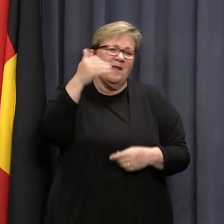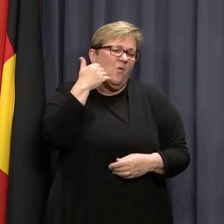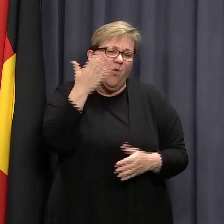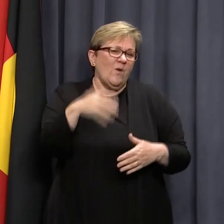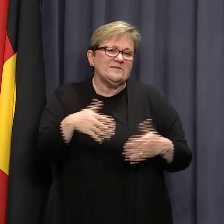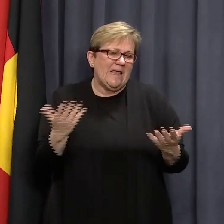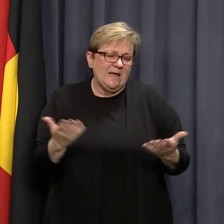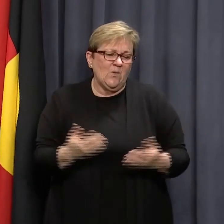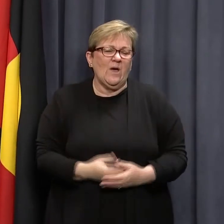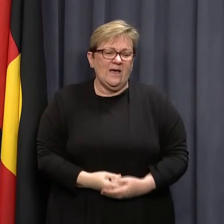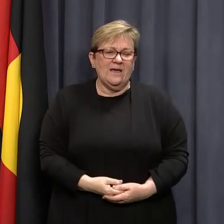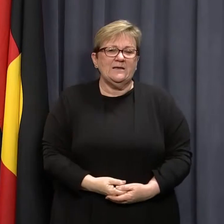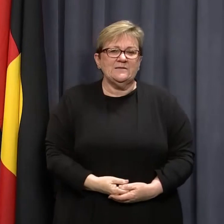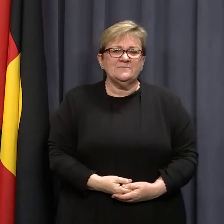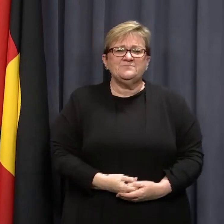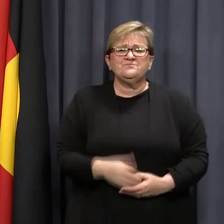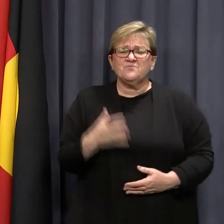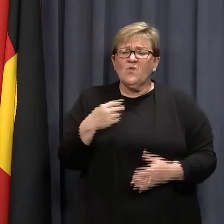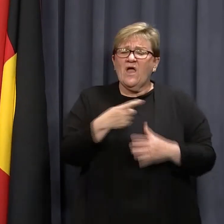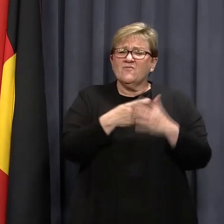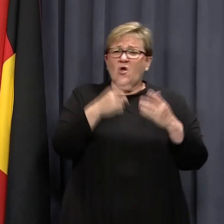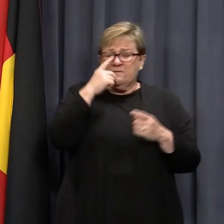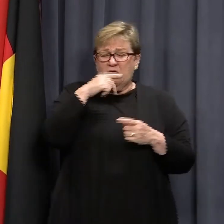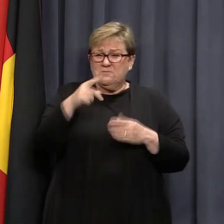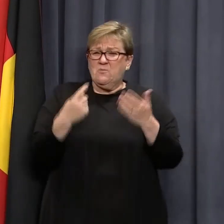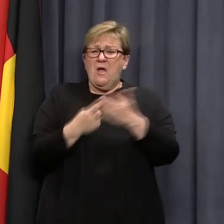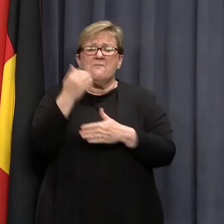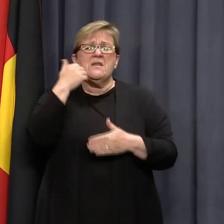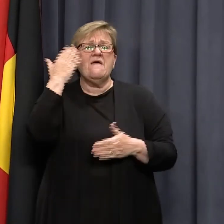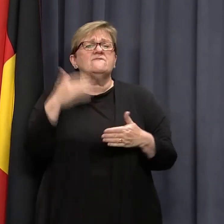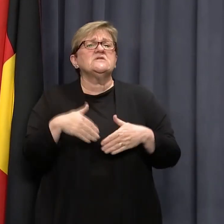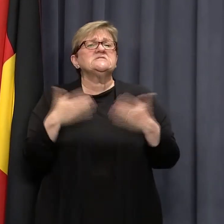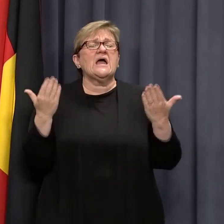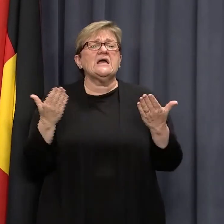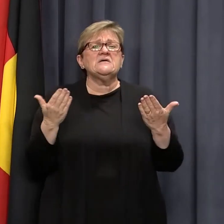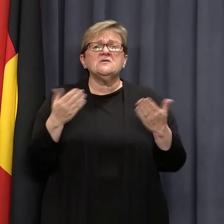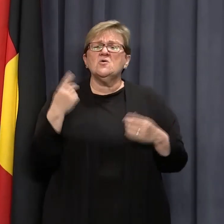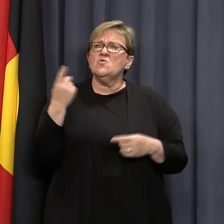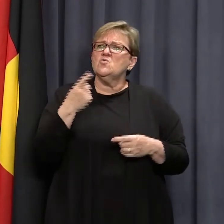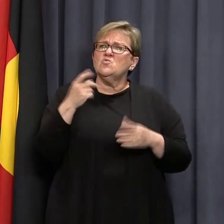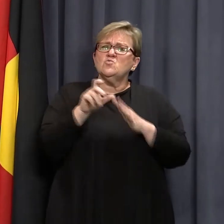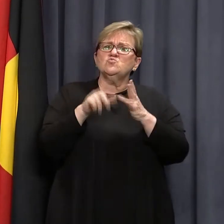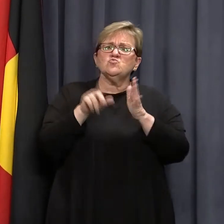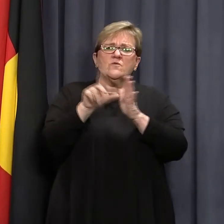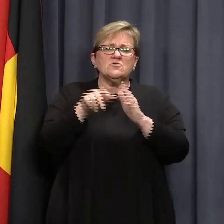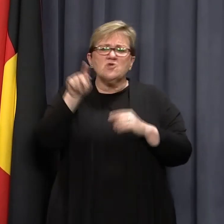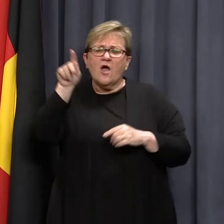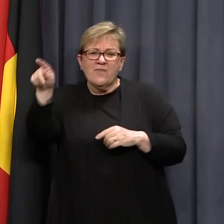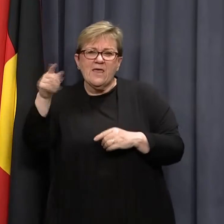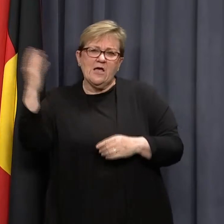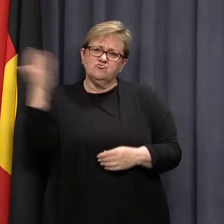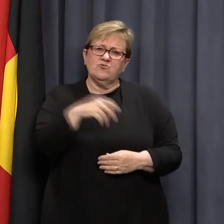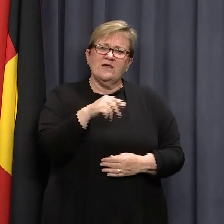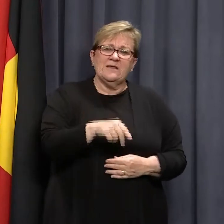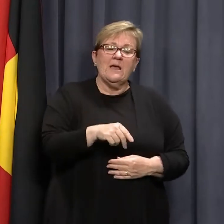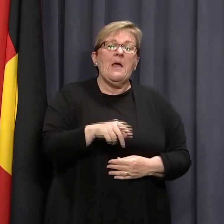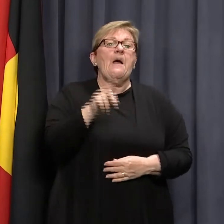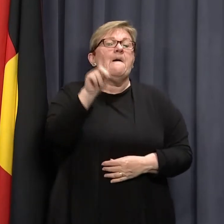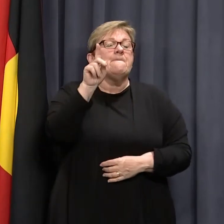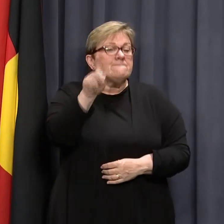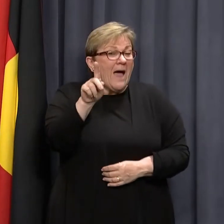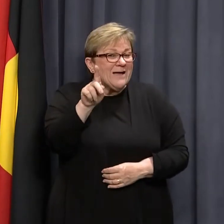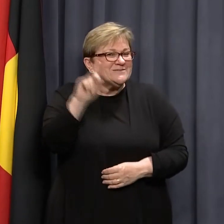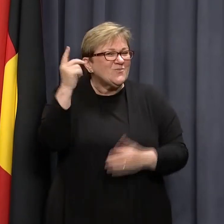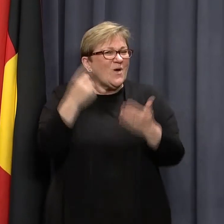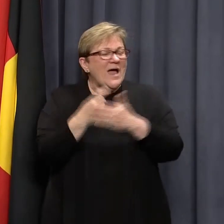well. So we have a number of those that occur every day, who've done their time there and they come straight across. What has happened,